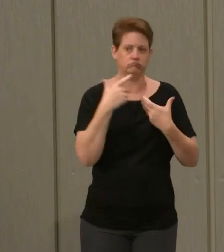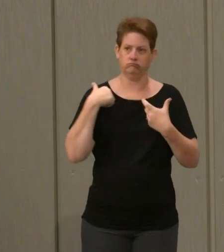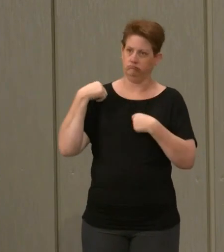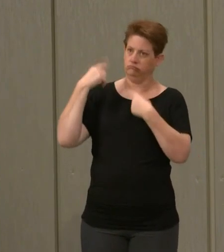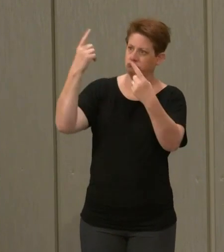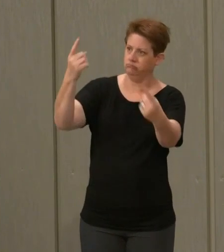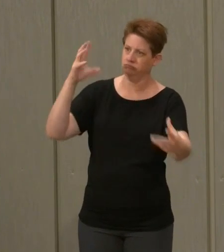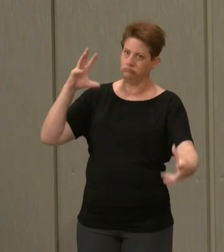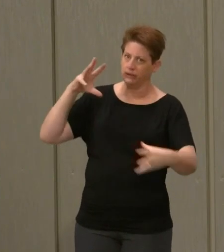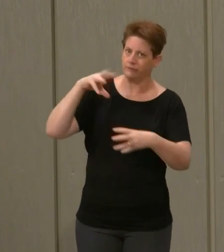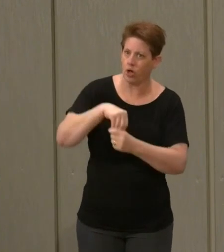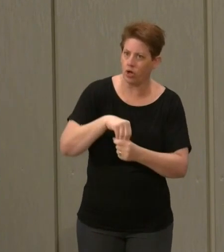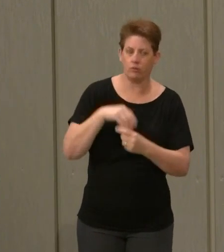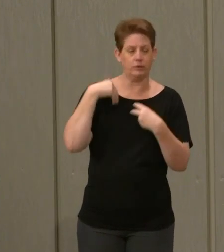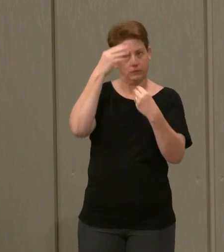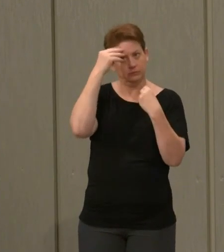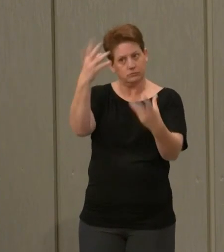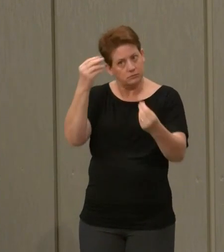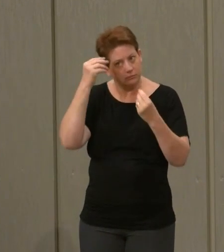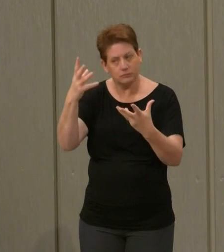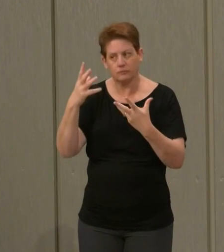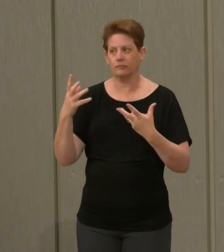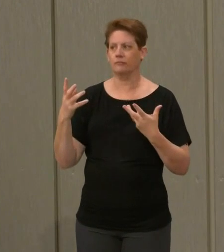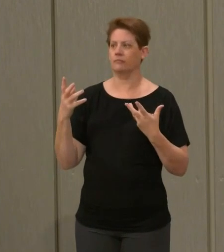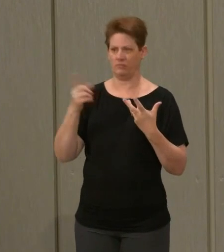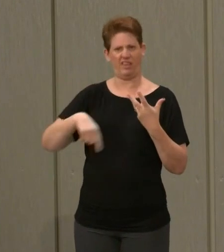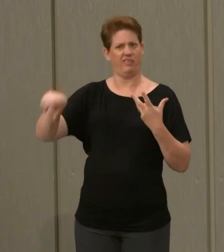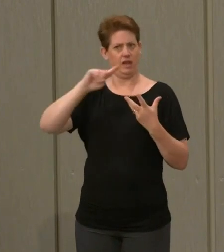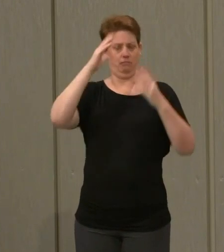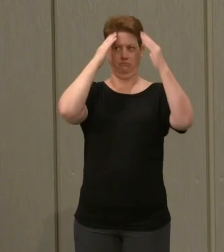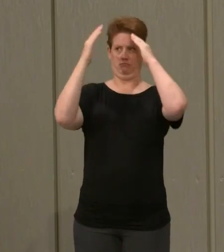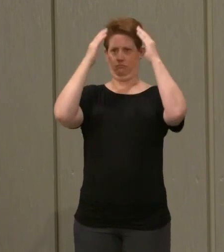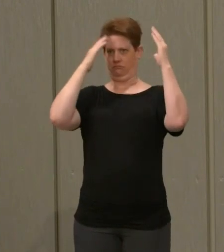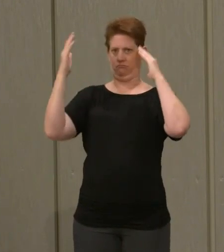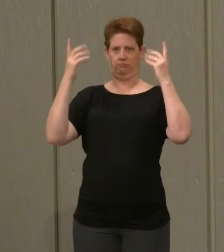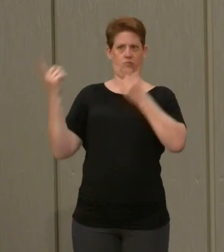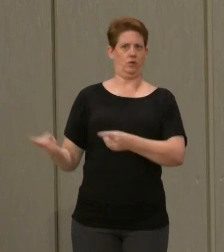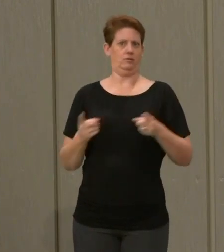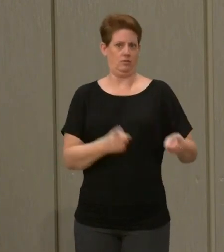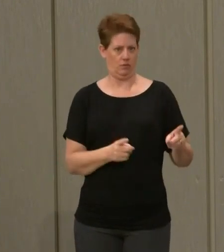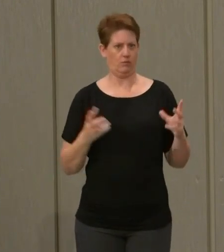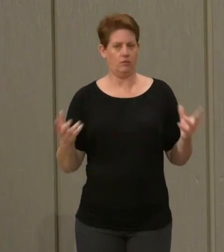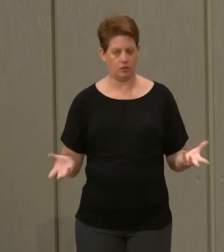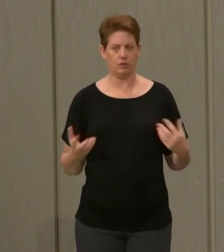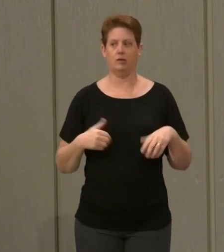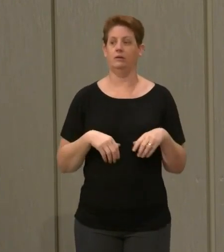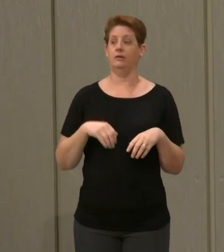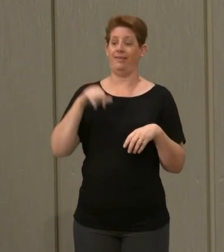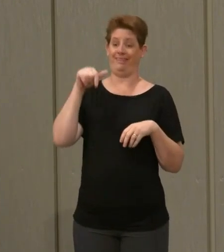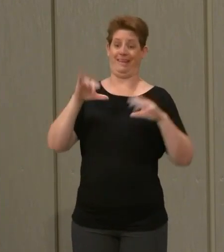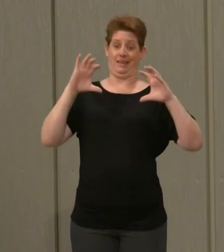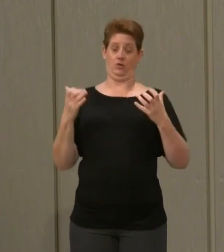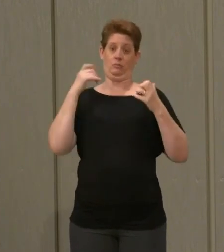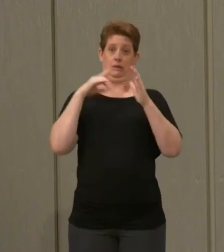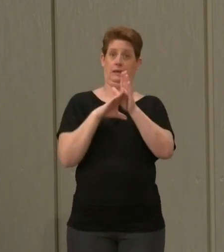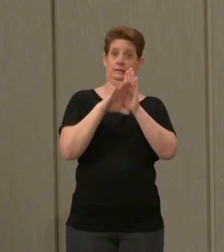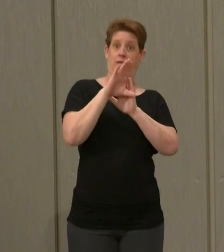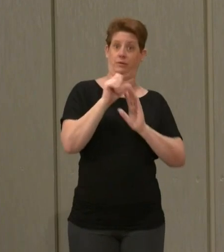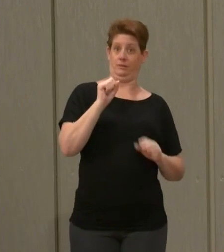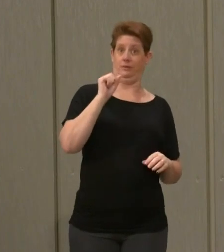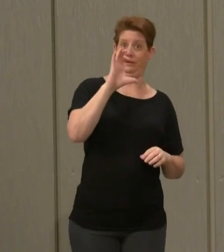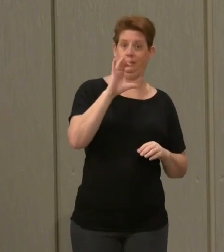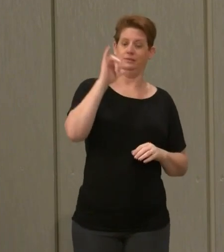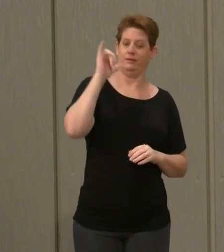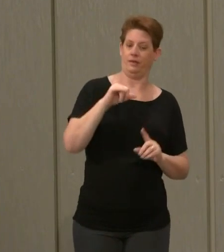on. They've been informed and been part of this, and we expect the work of Accelerate SC, as Merle,